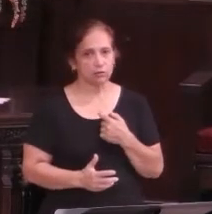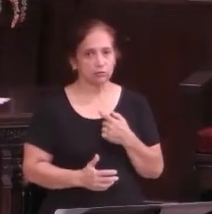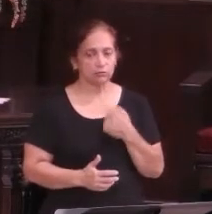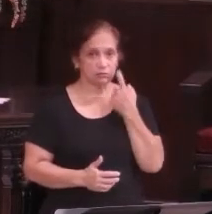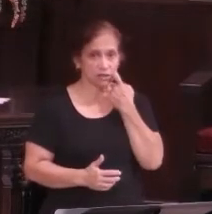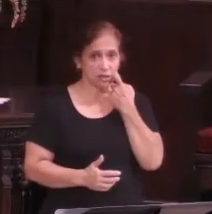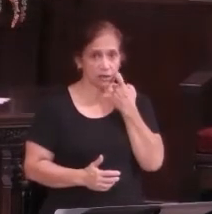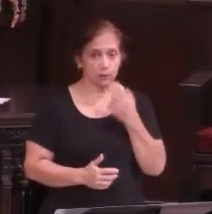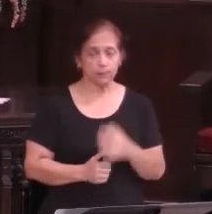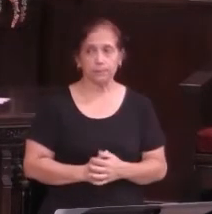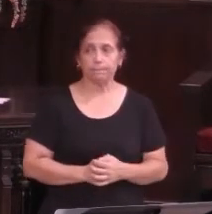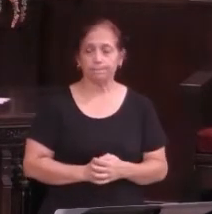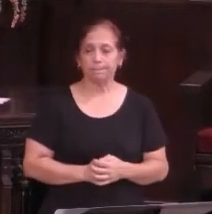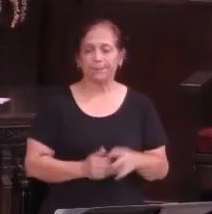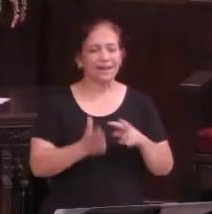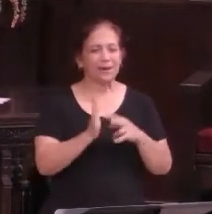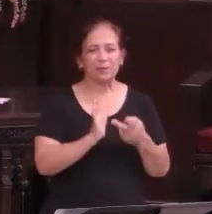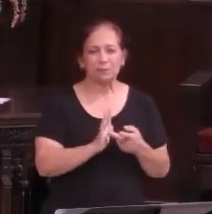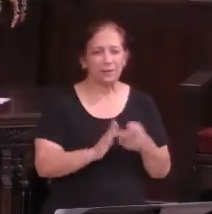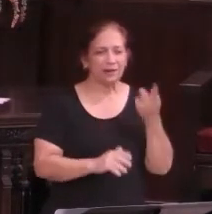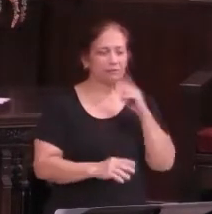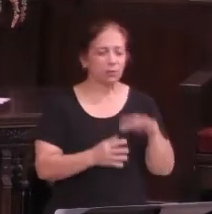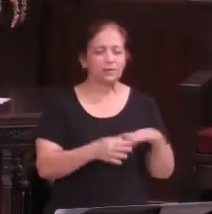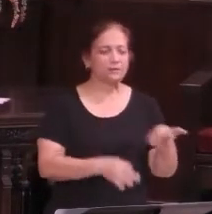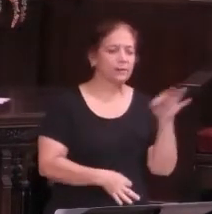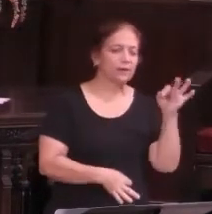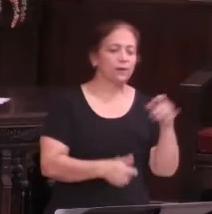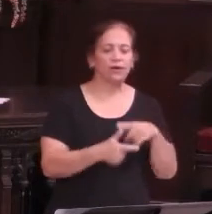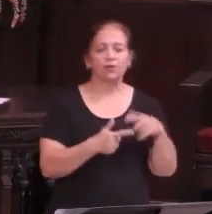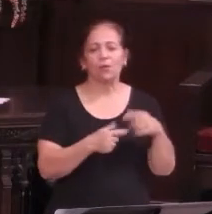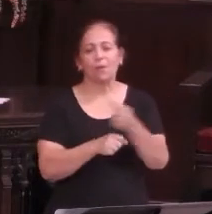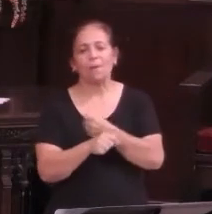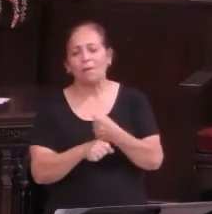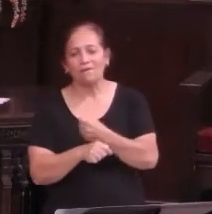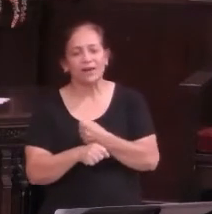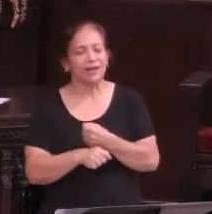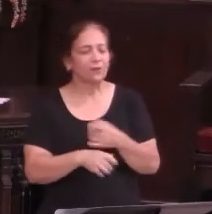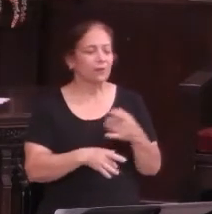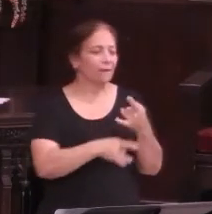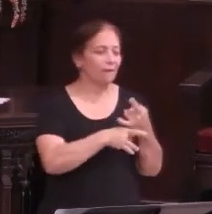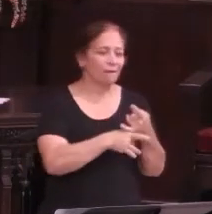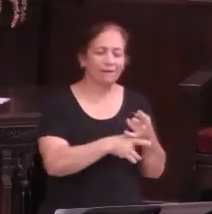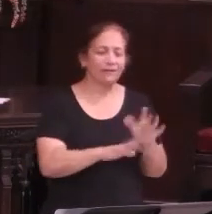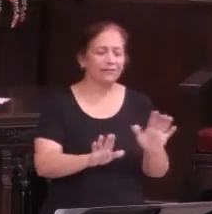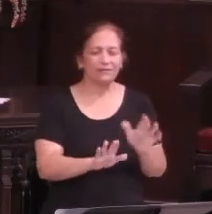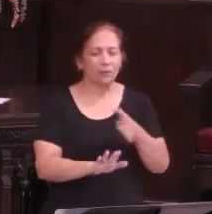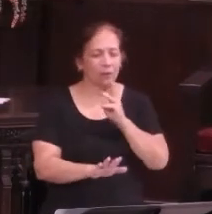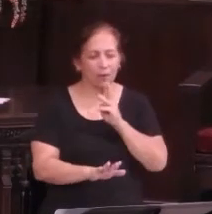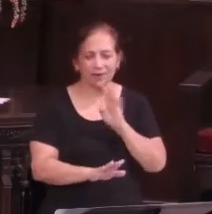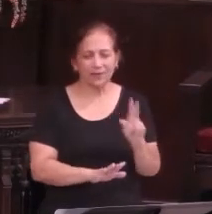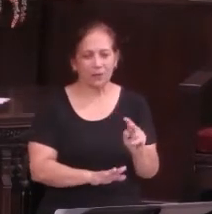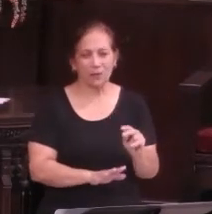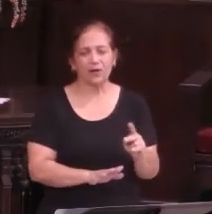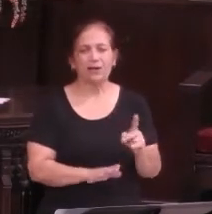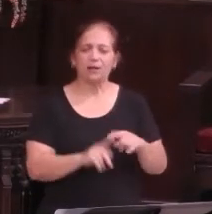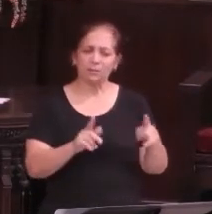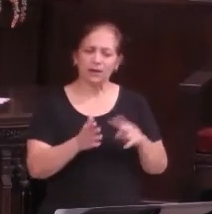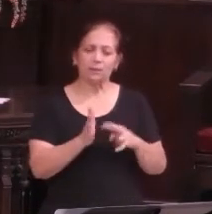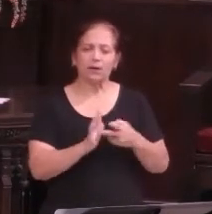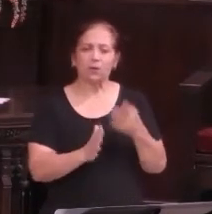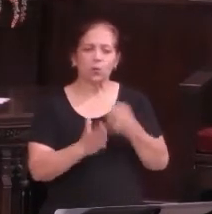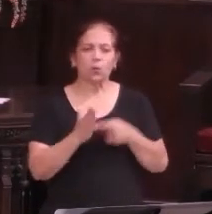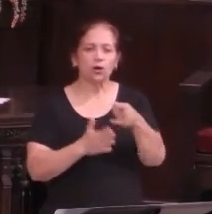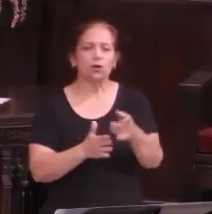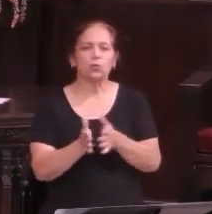days? And I don't mean for spirits or coffee or even for water. Rather, what are